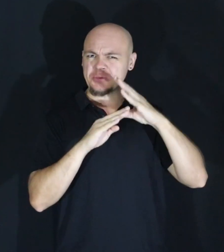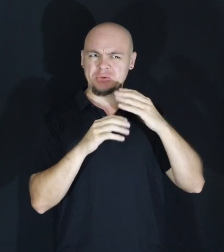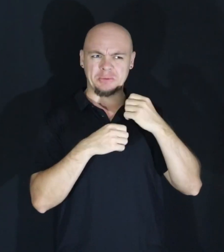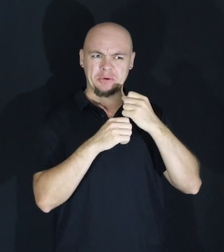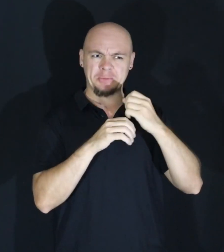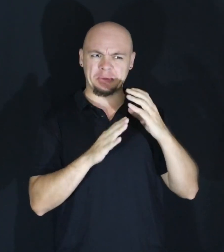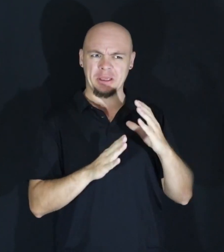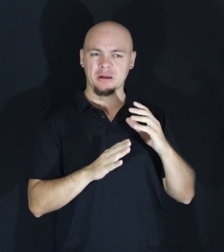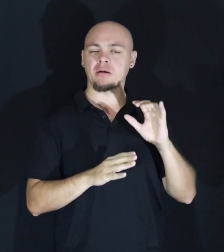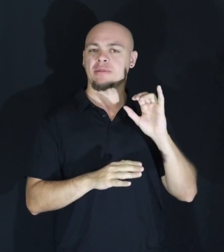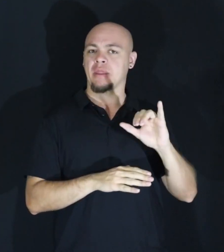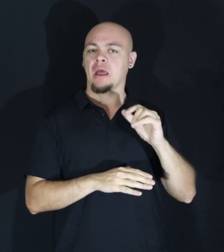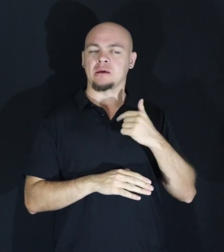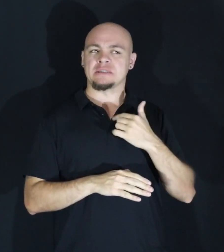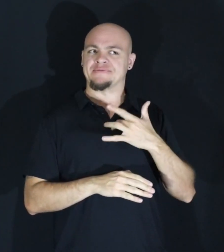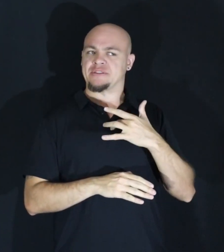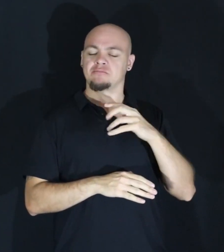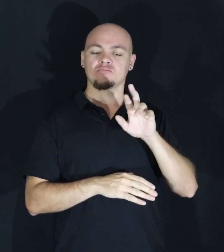That radicalized me.